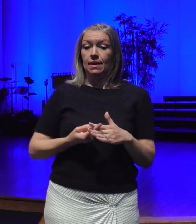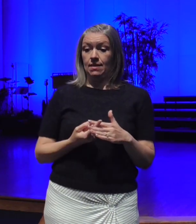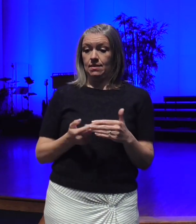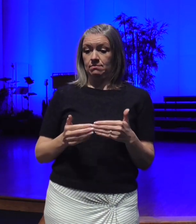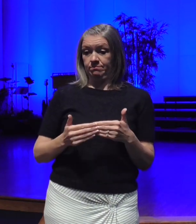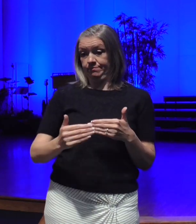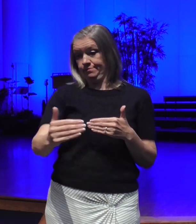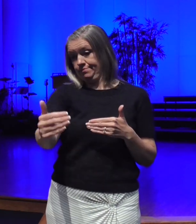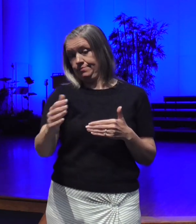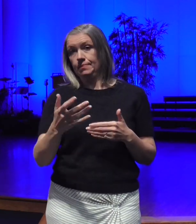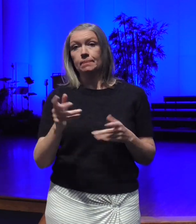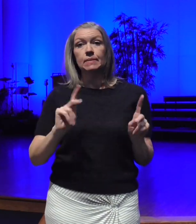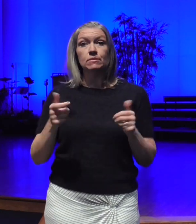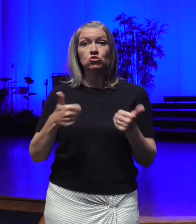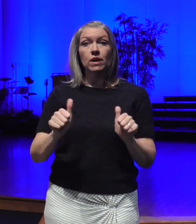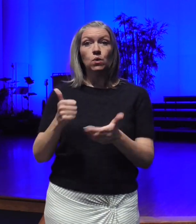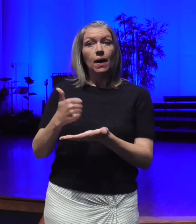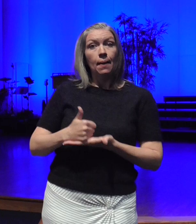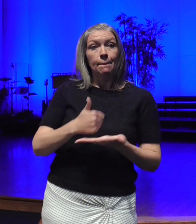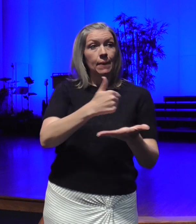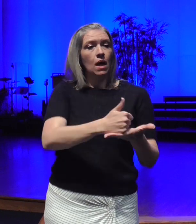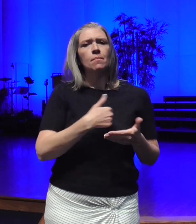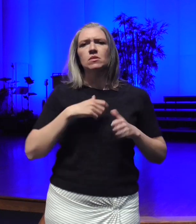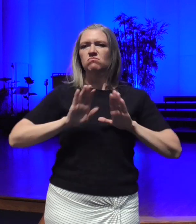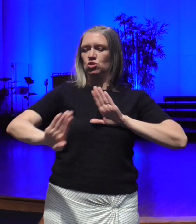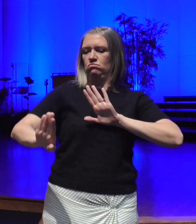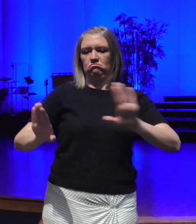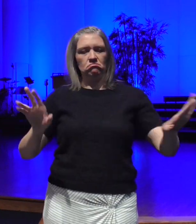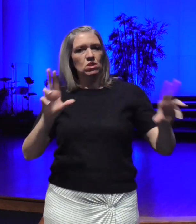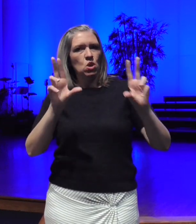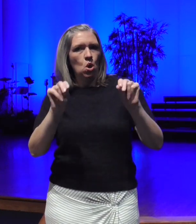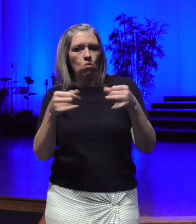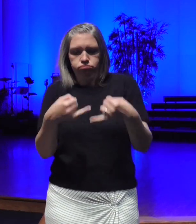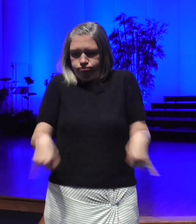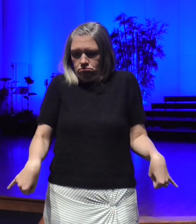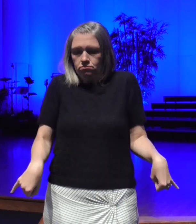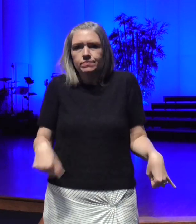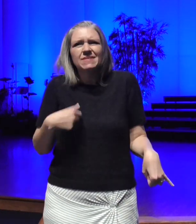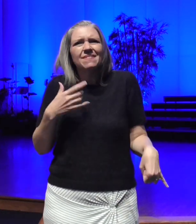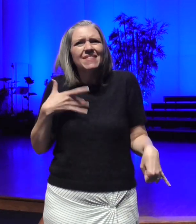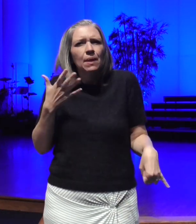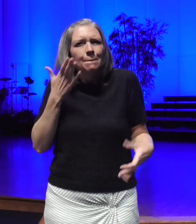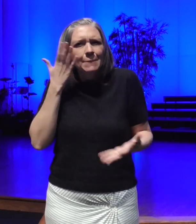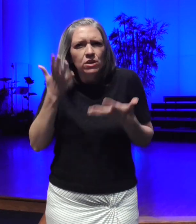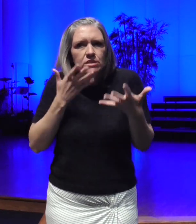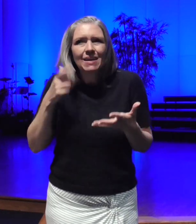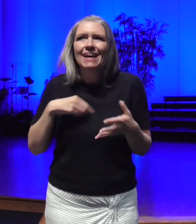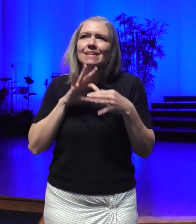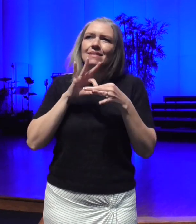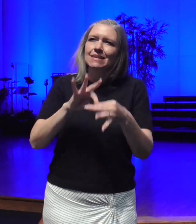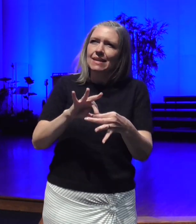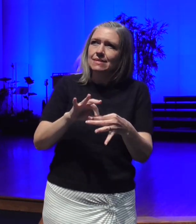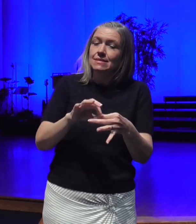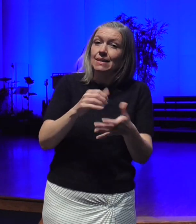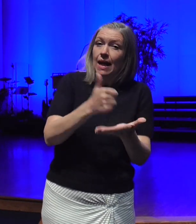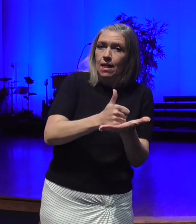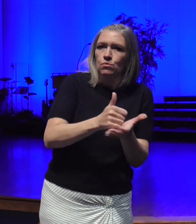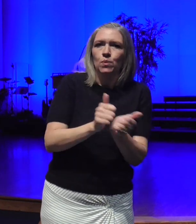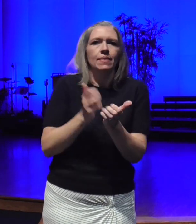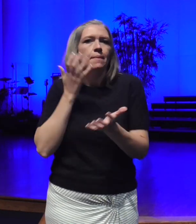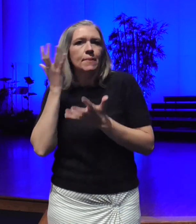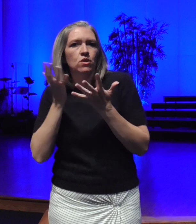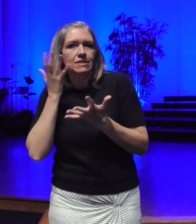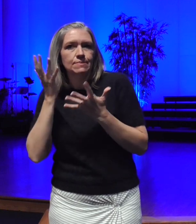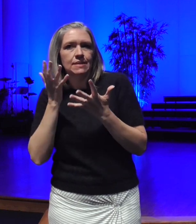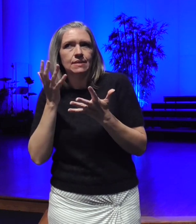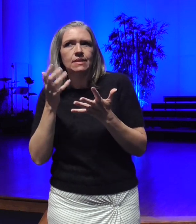who wanted to help me, because it was embarrassing. I connected it with embarrassment. And it took me many years to untie that